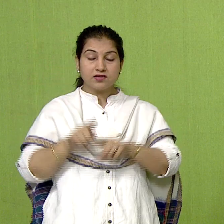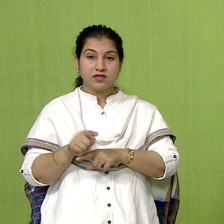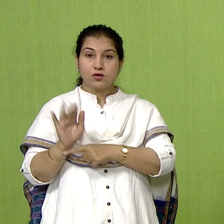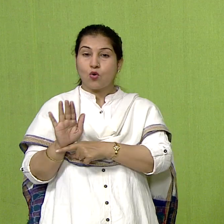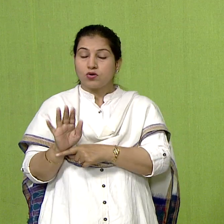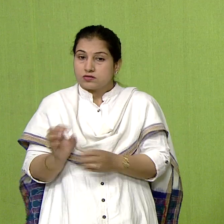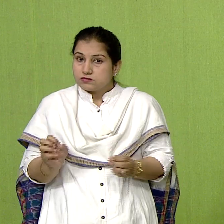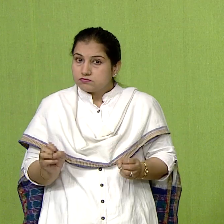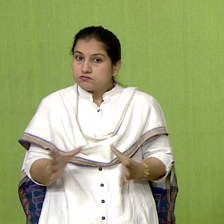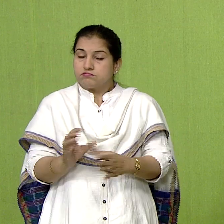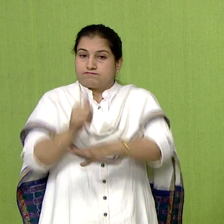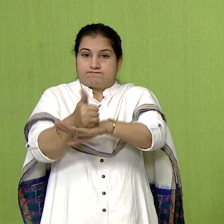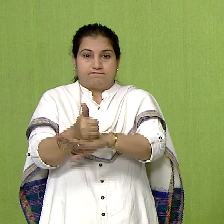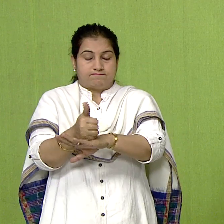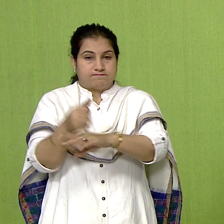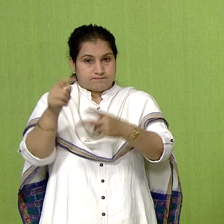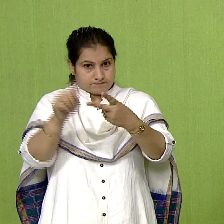Congress and